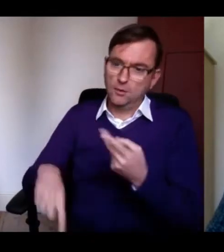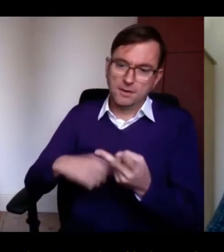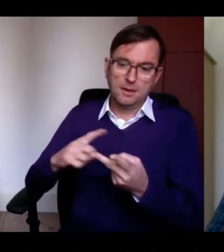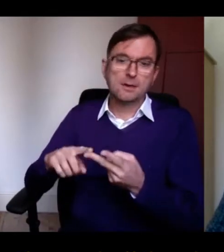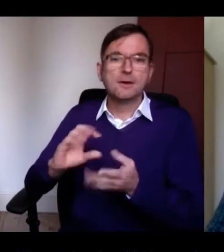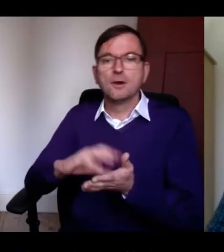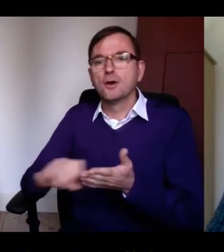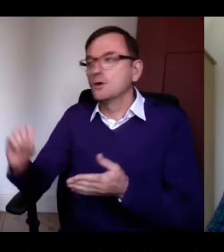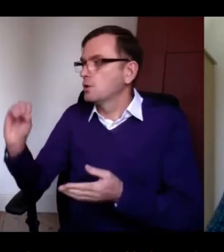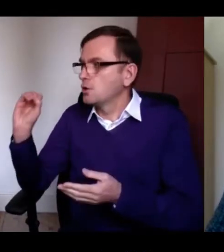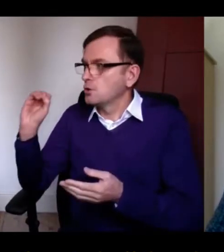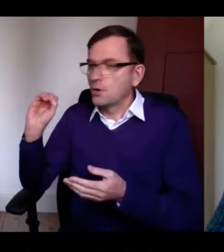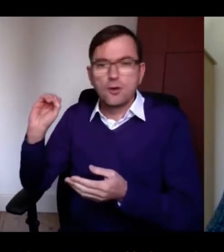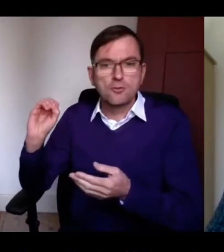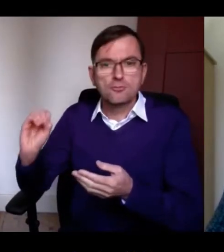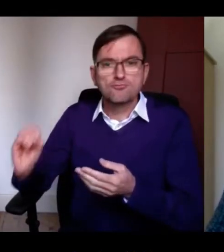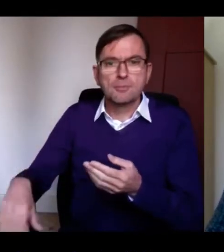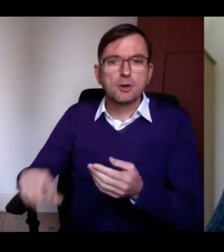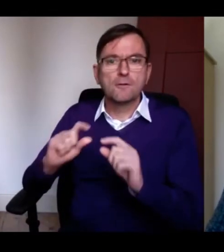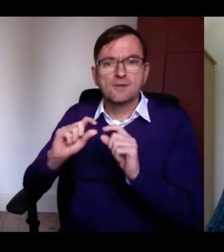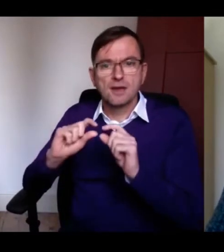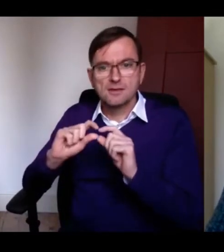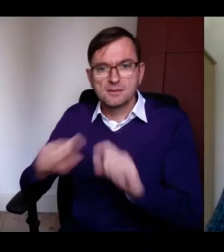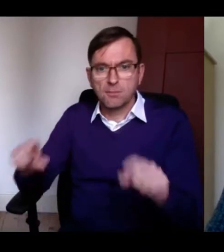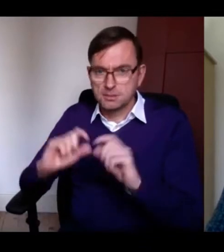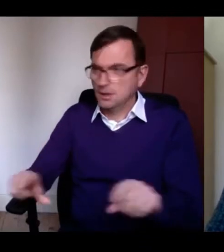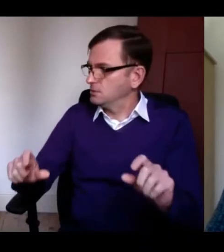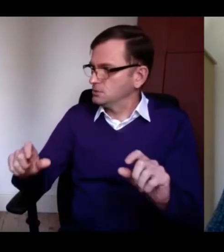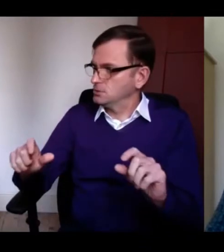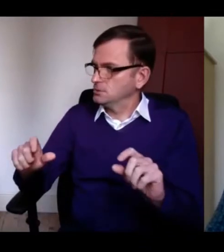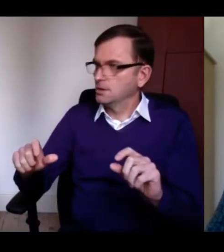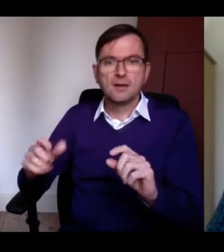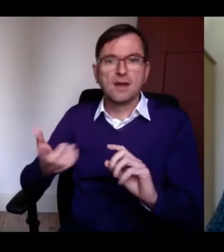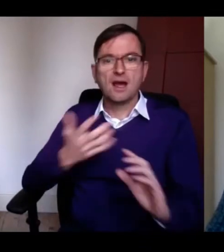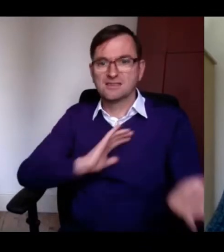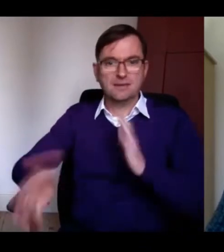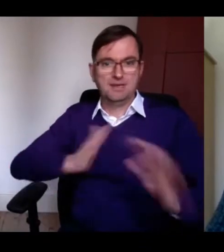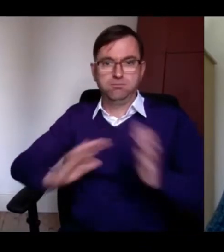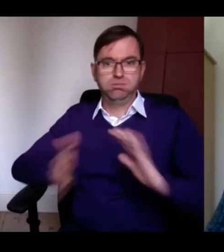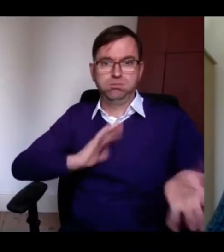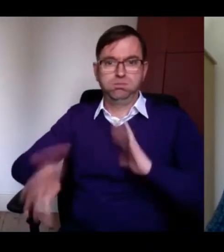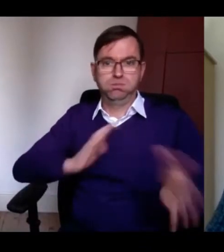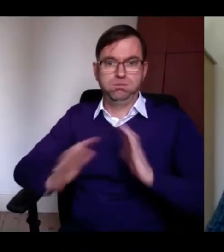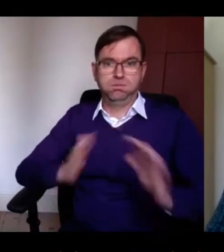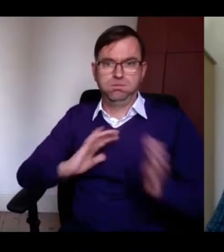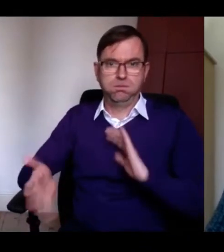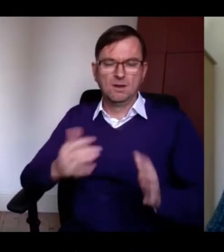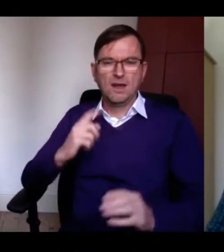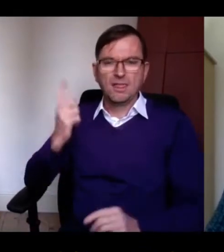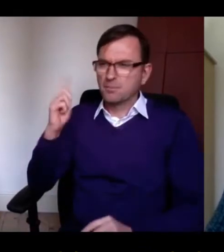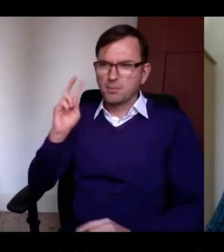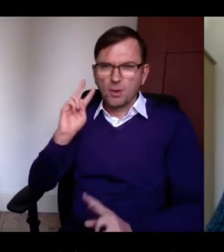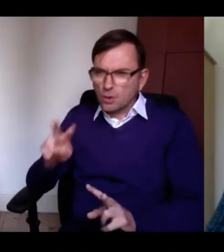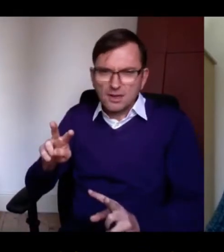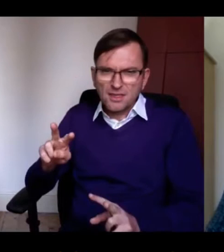if you took off the voiceover of that video and you took off the captioning, um, you might see me signing